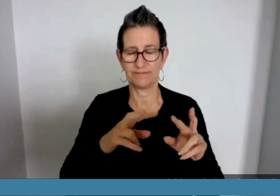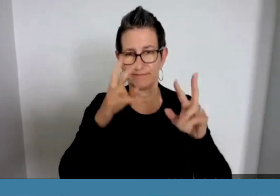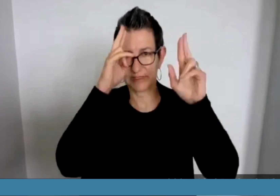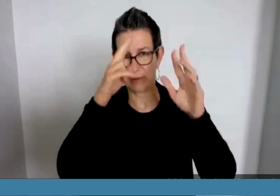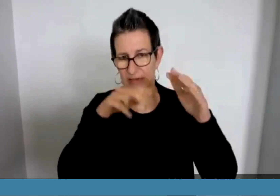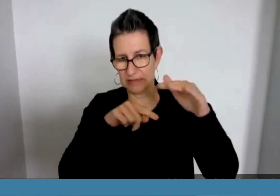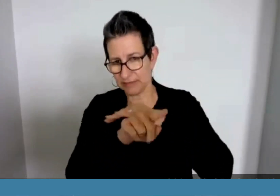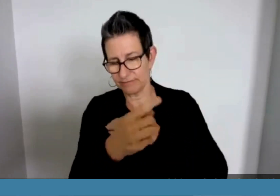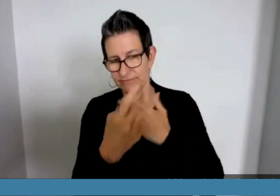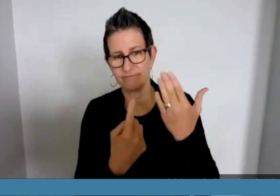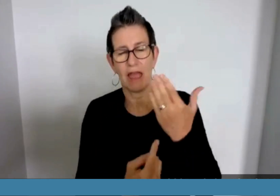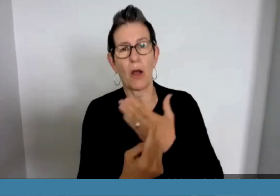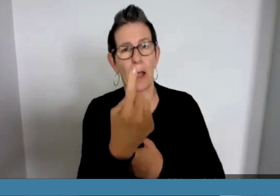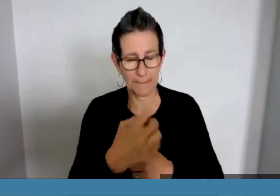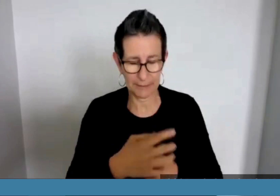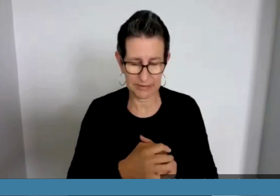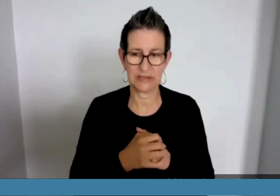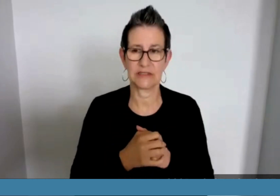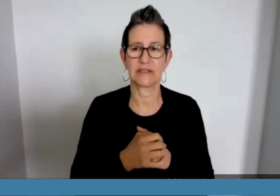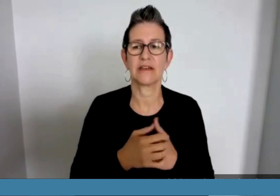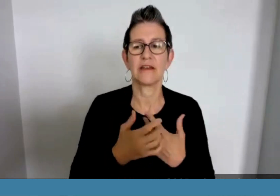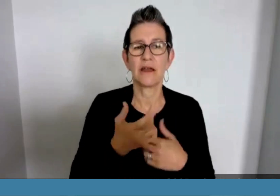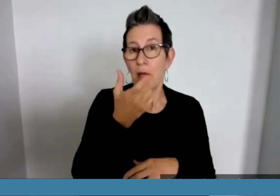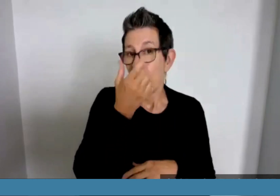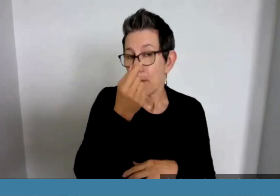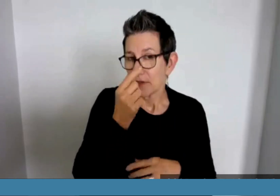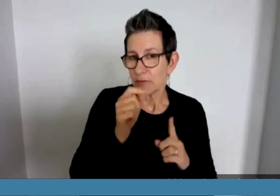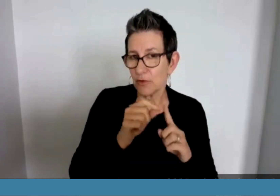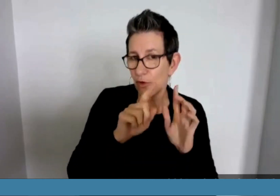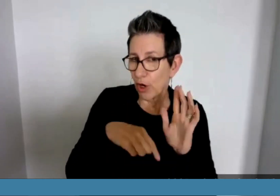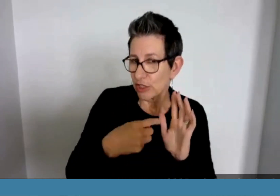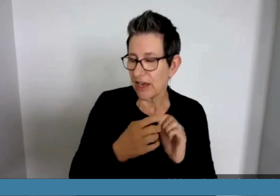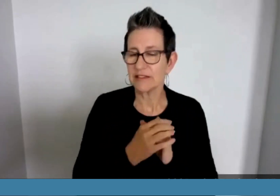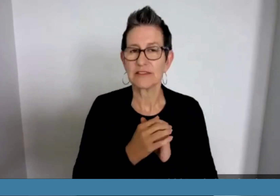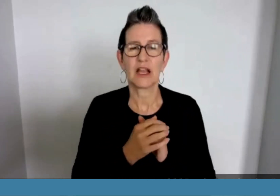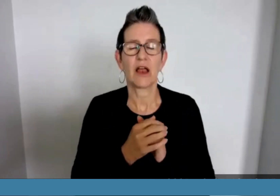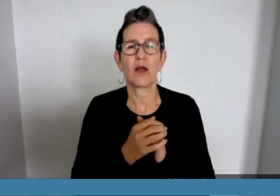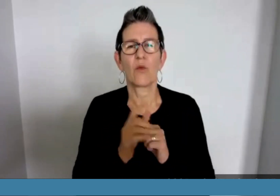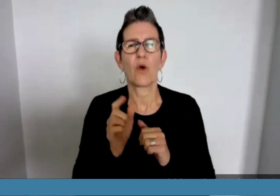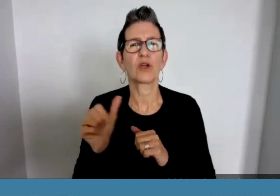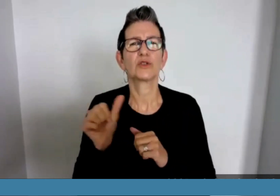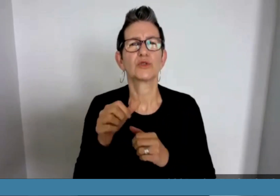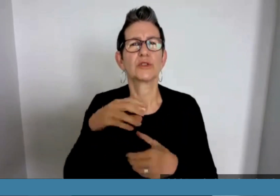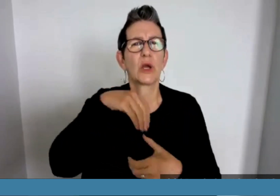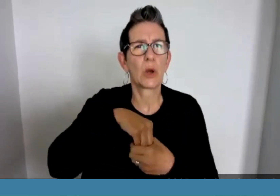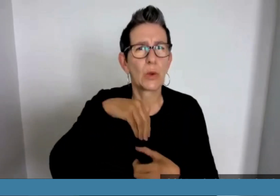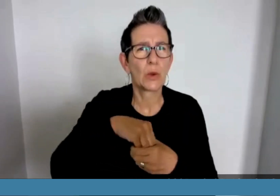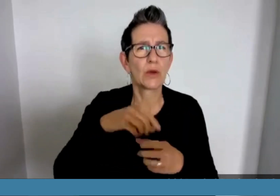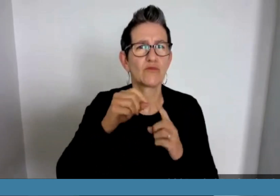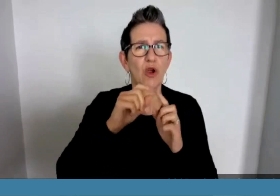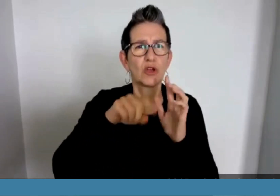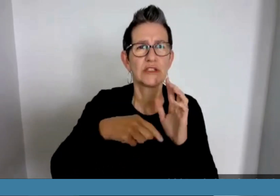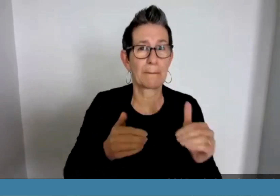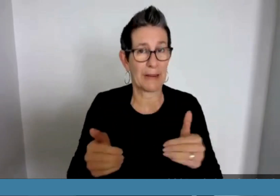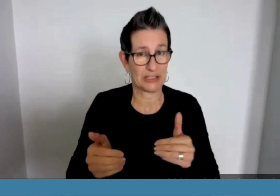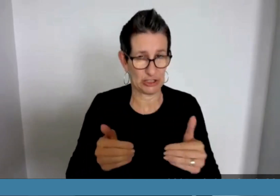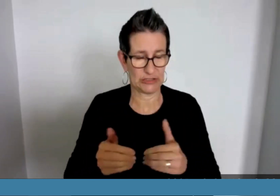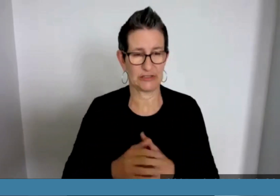the purpose of possible projects, and also things like what should be covered in a project budget. I